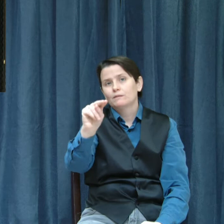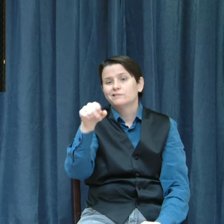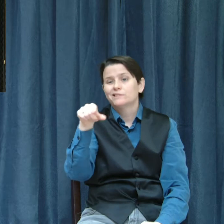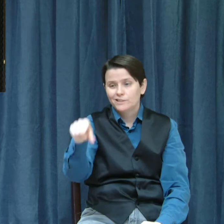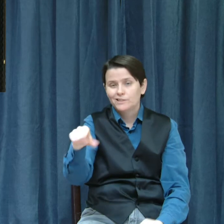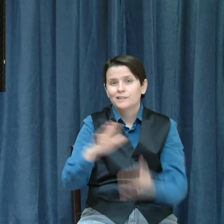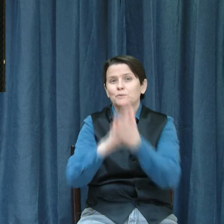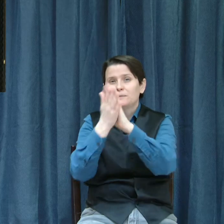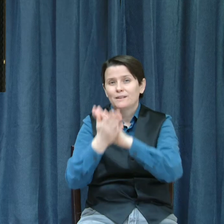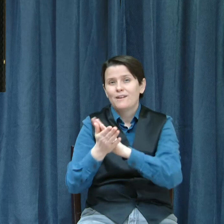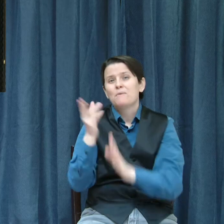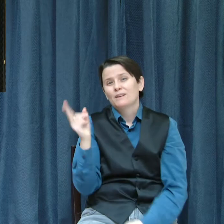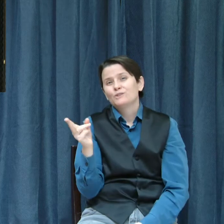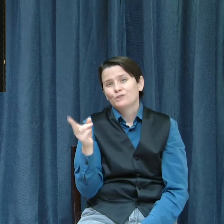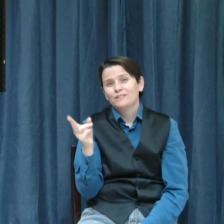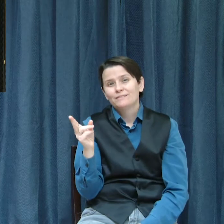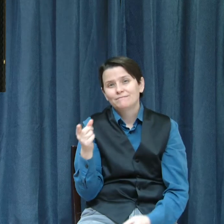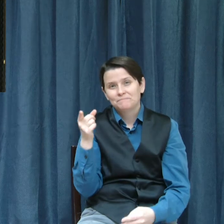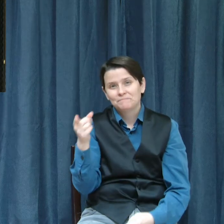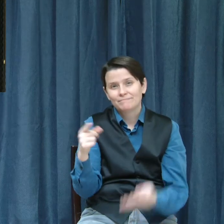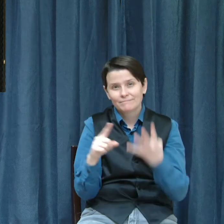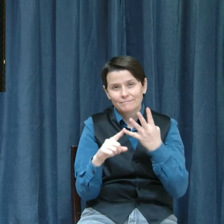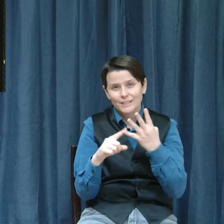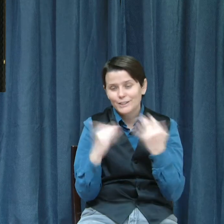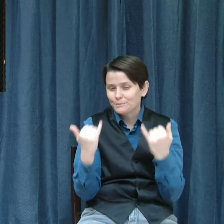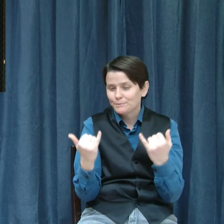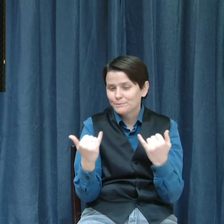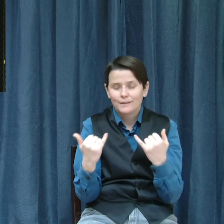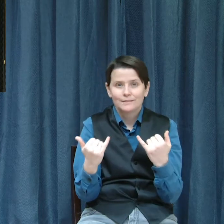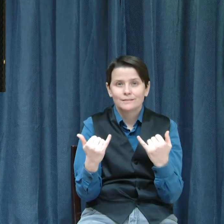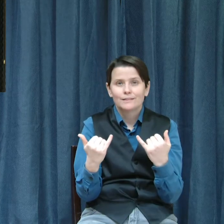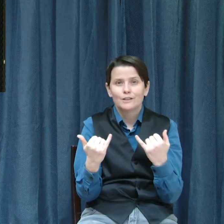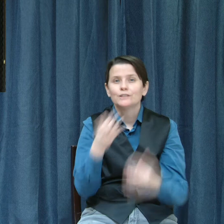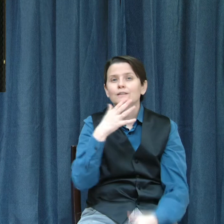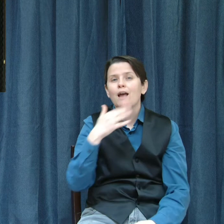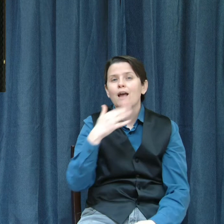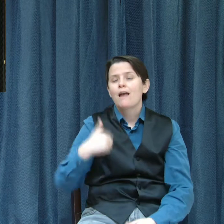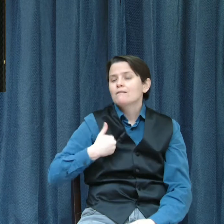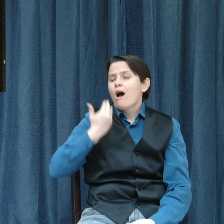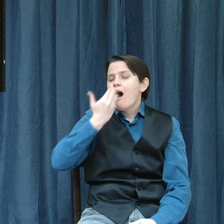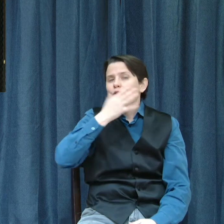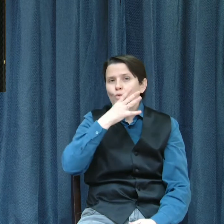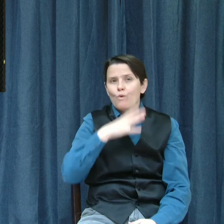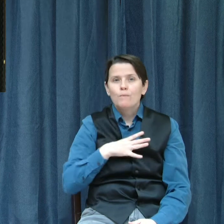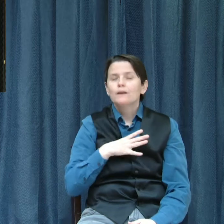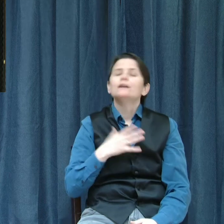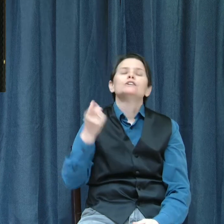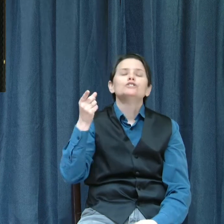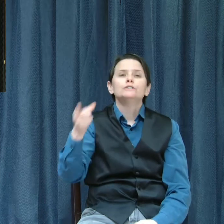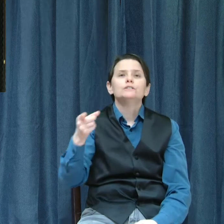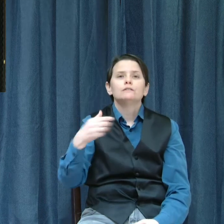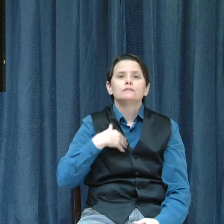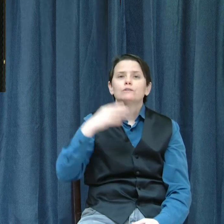person. She is present right here and right now. She is a young woman. She is a human rights activist. She is a poet.